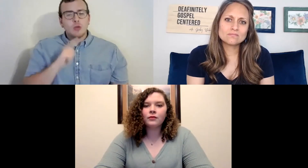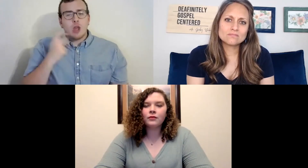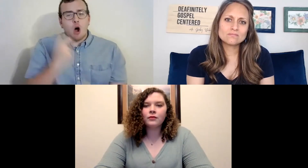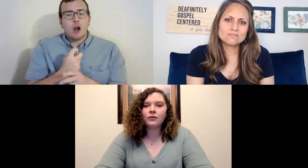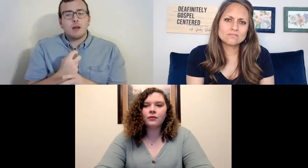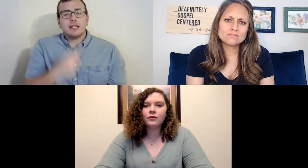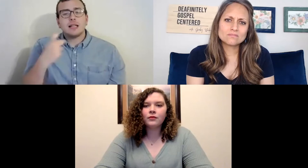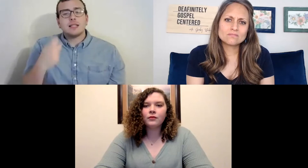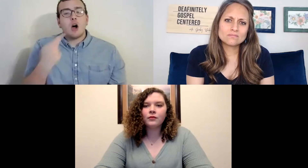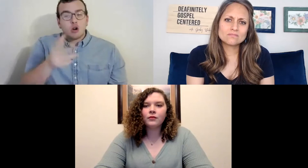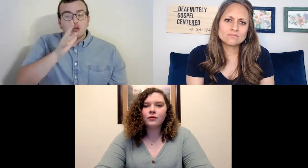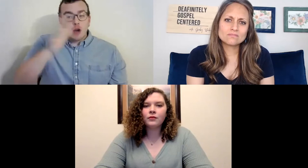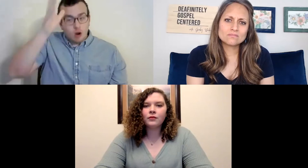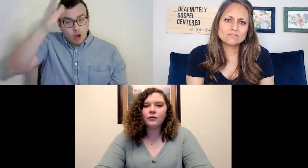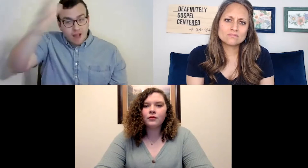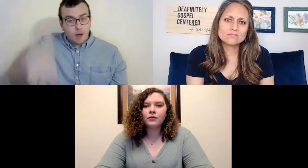because